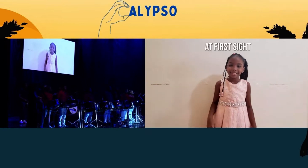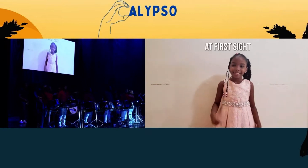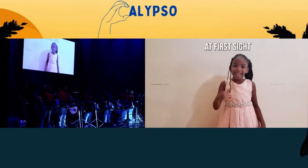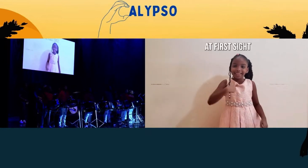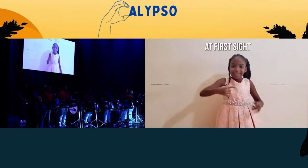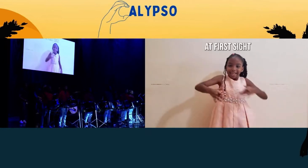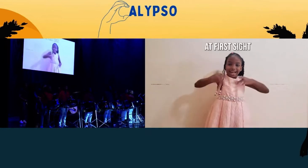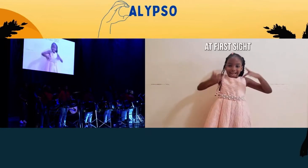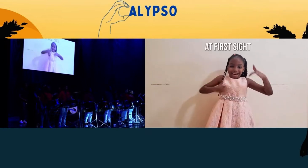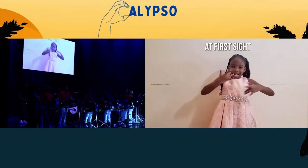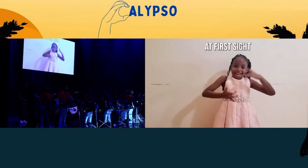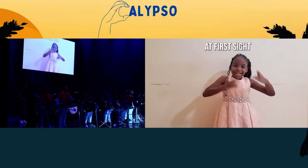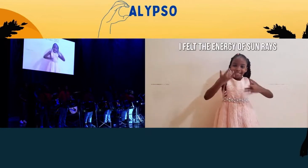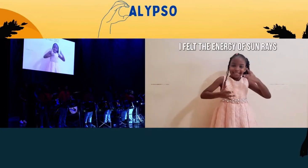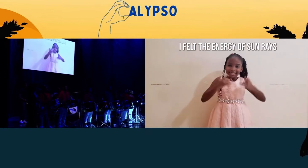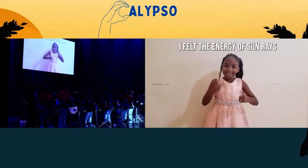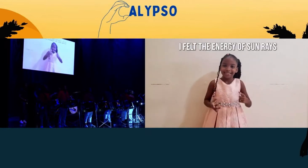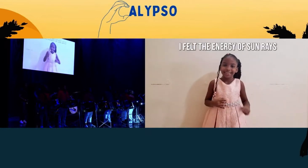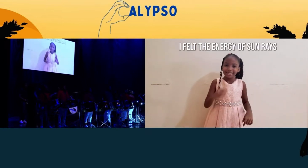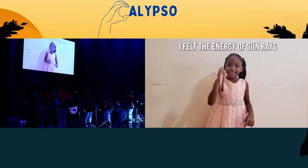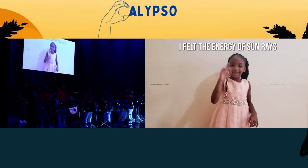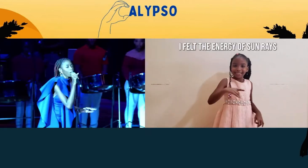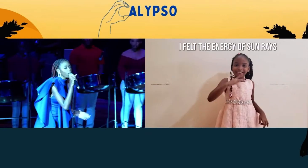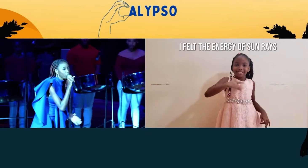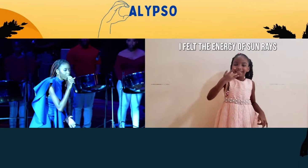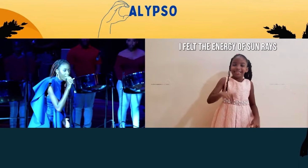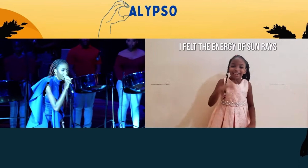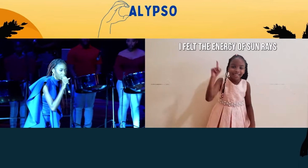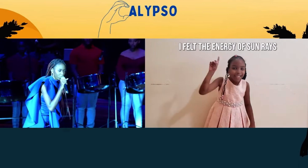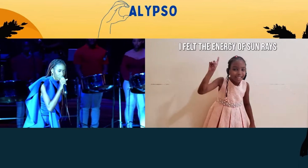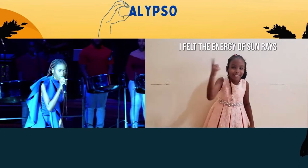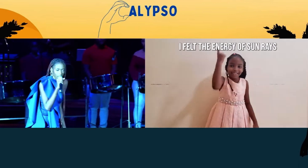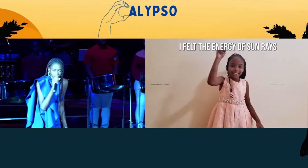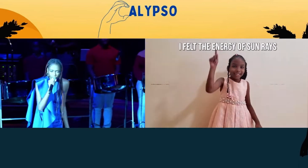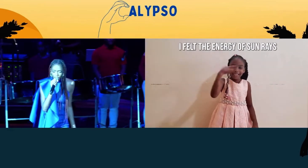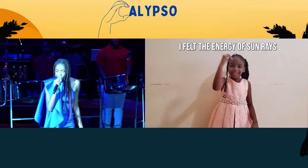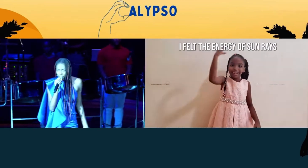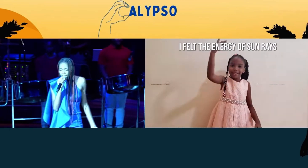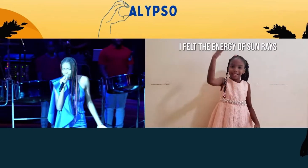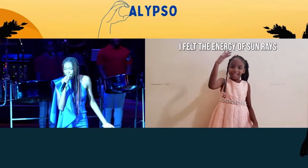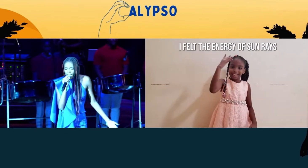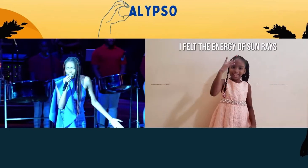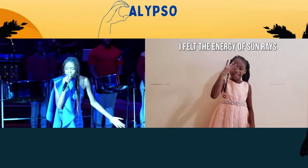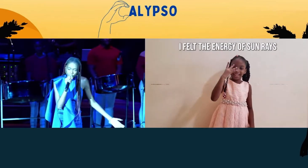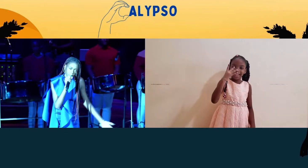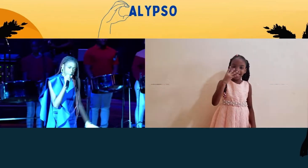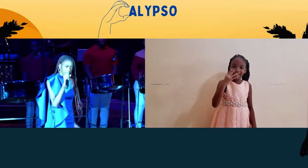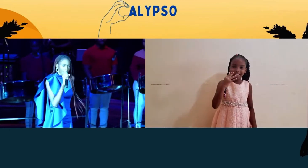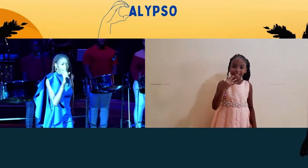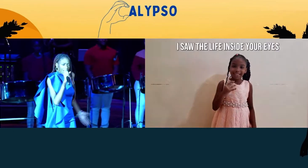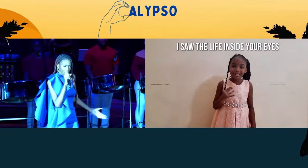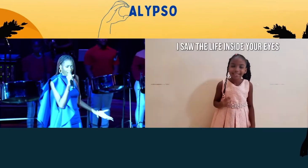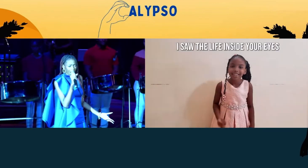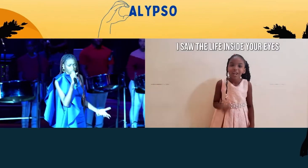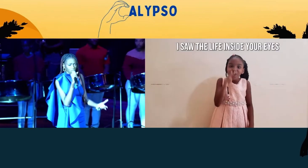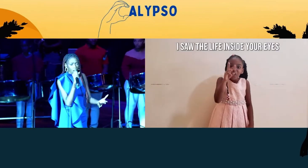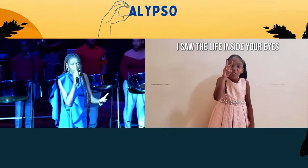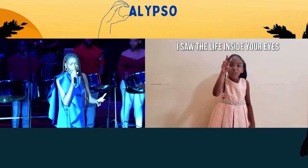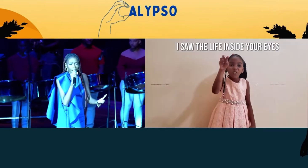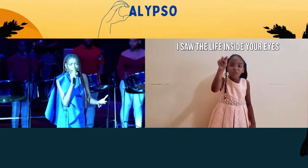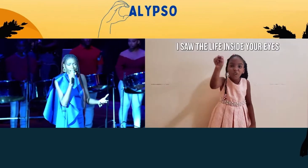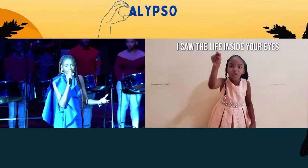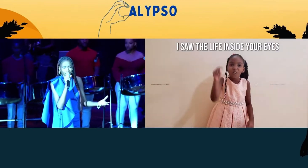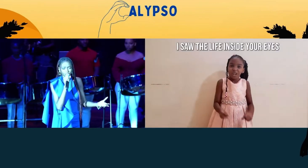At first sight I felt the energy of sun rays And I